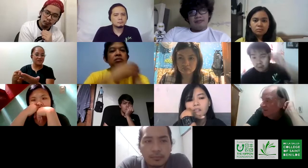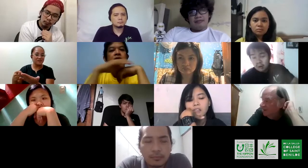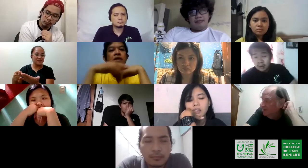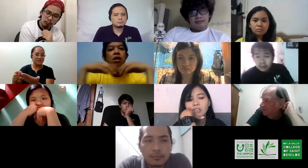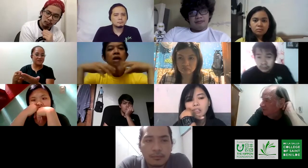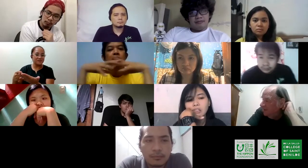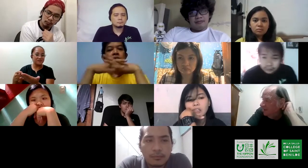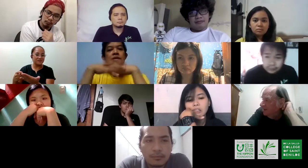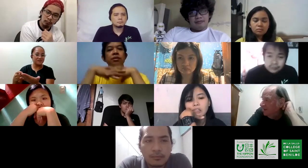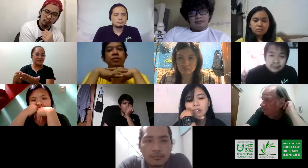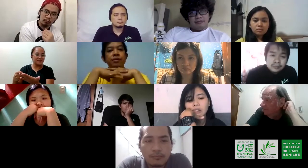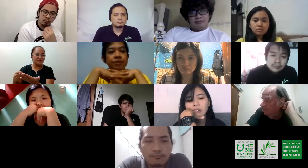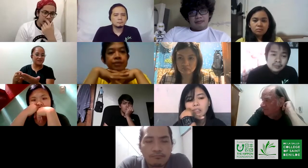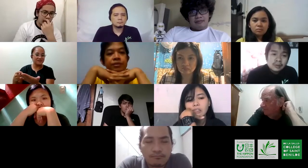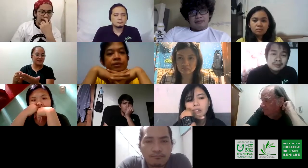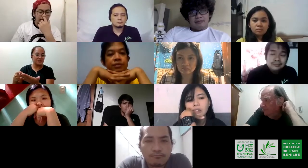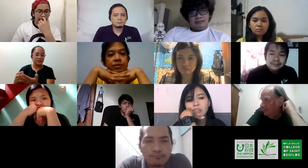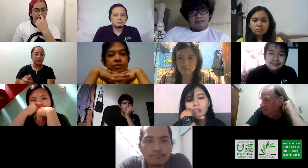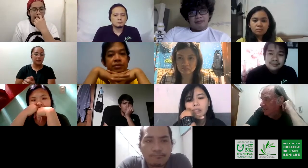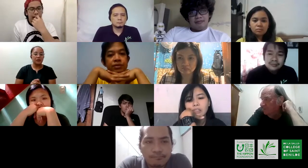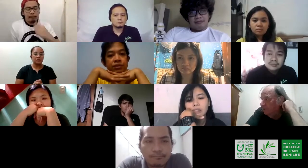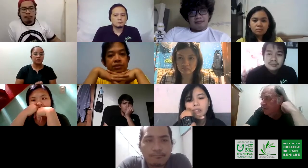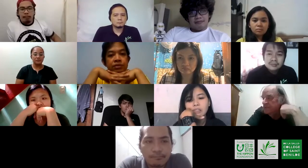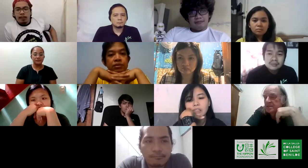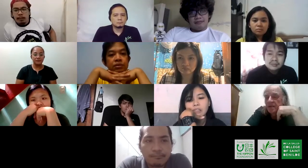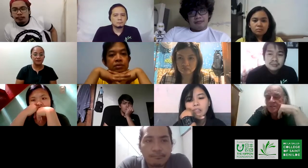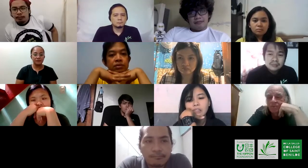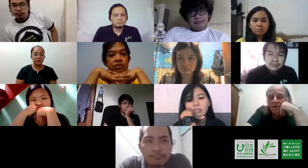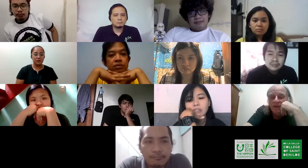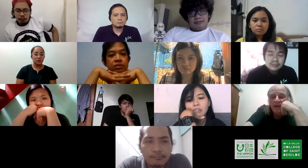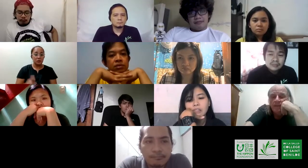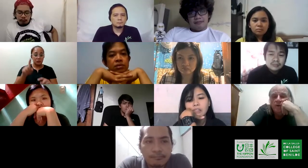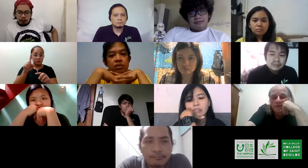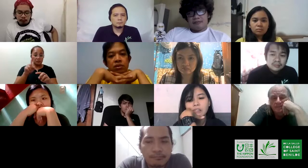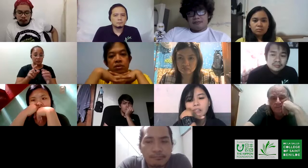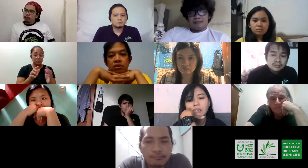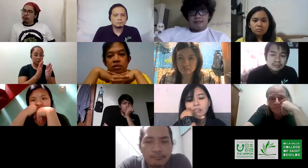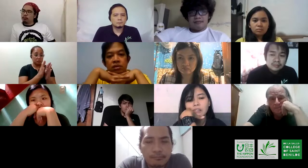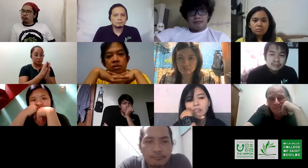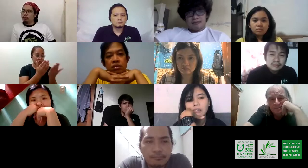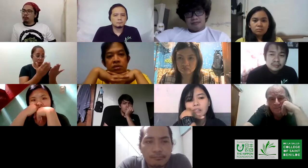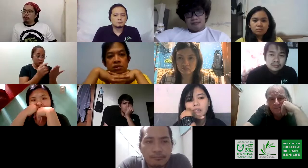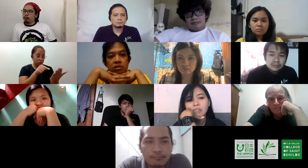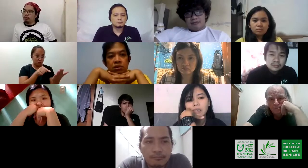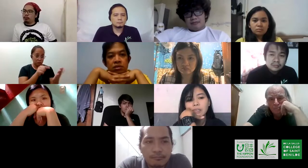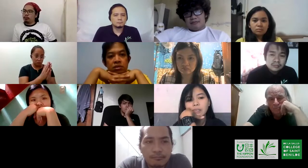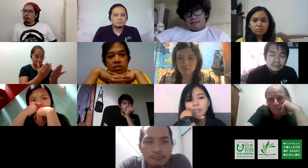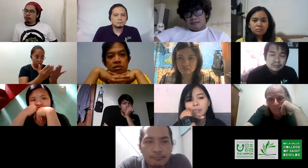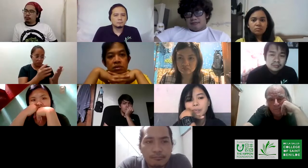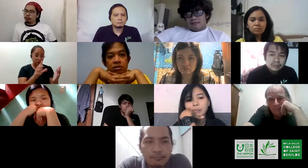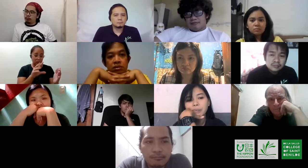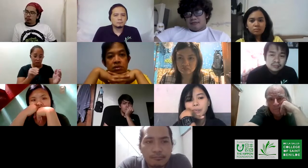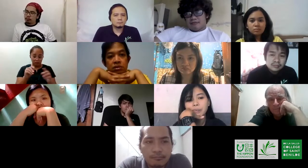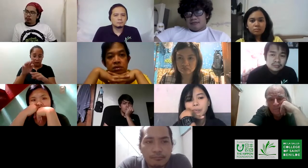So you can't have the same book as textbook and handbook.